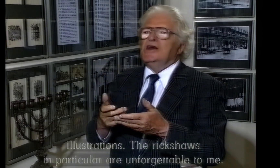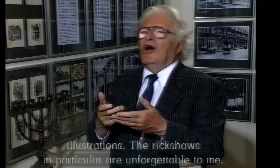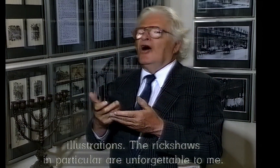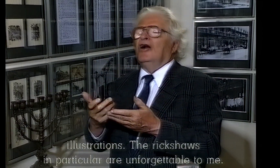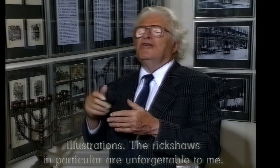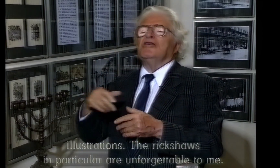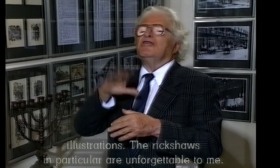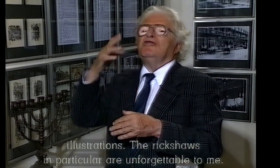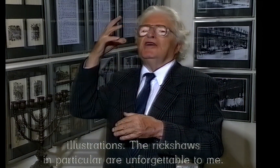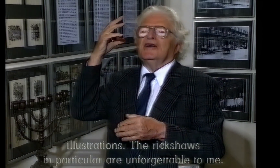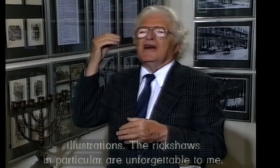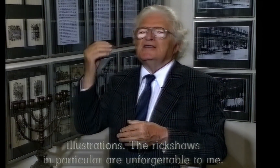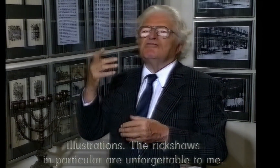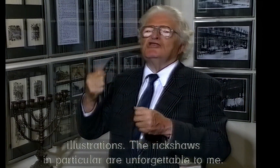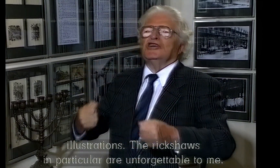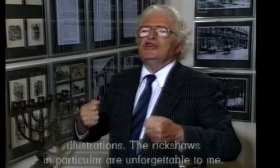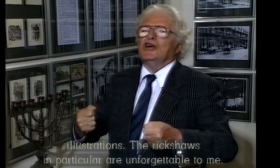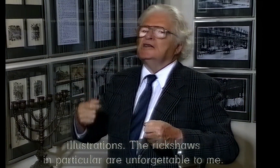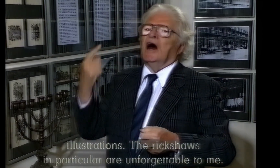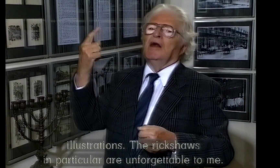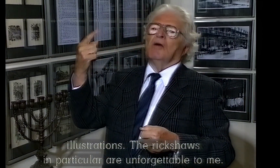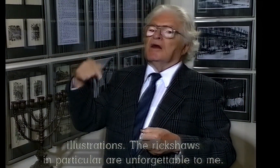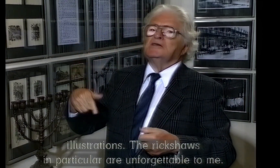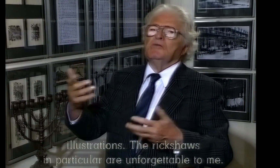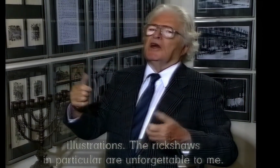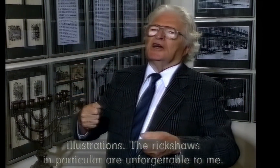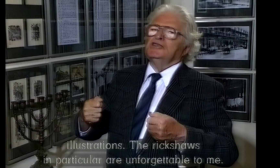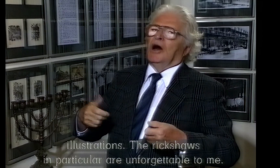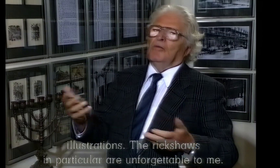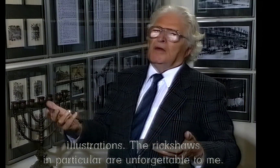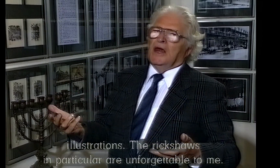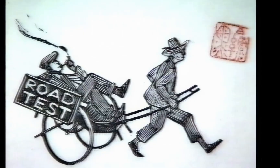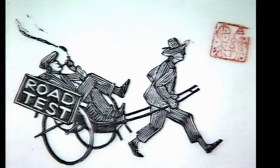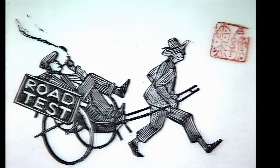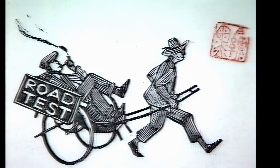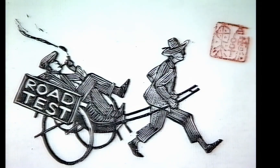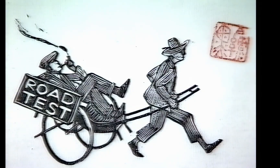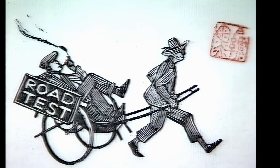are unforgettable to me. They were unique. You can't find anything like it nowadays.